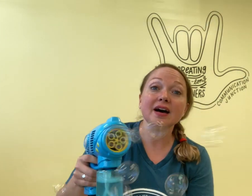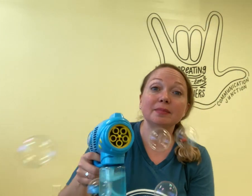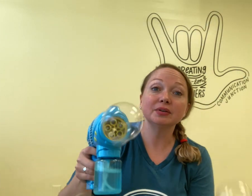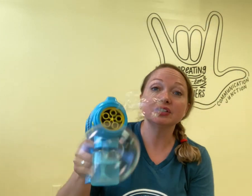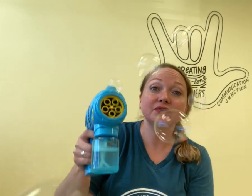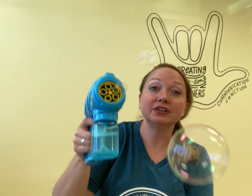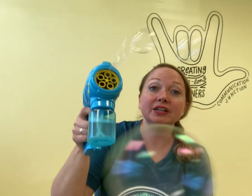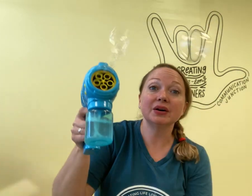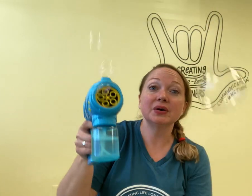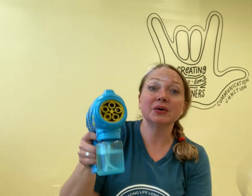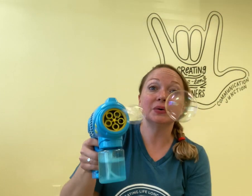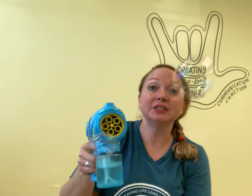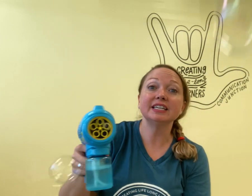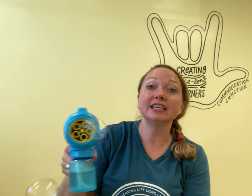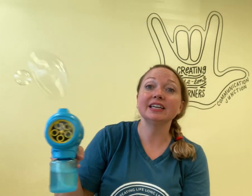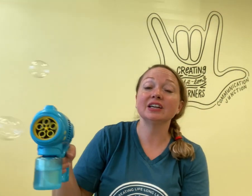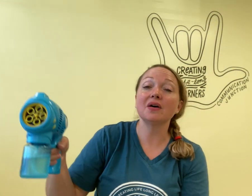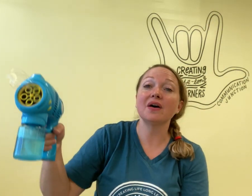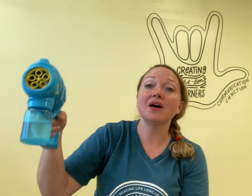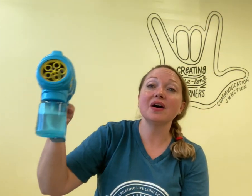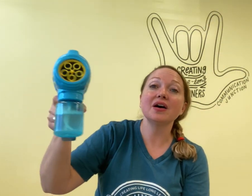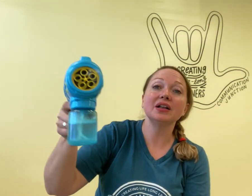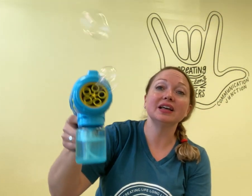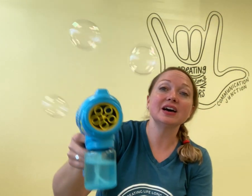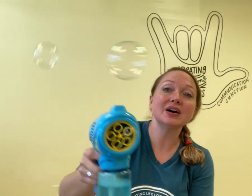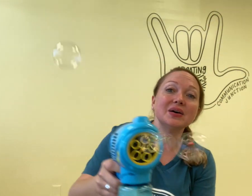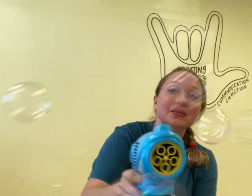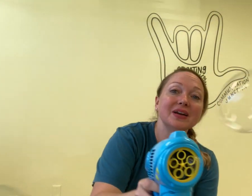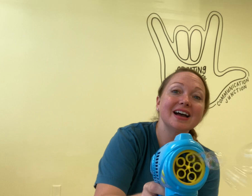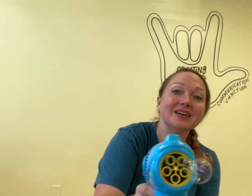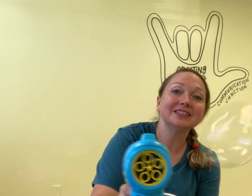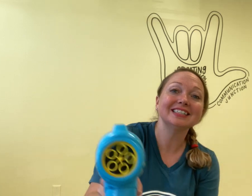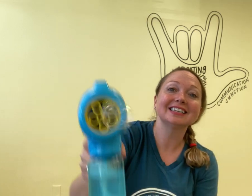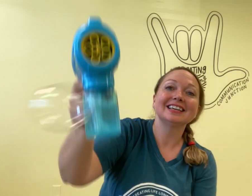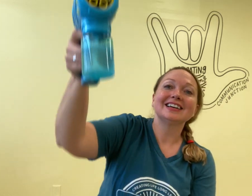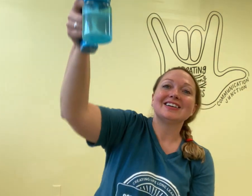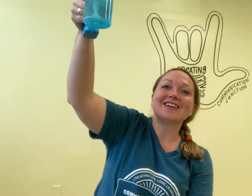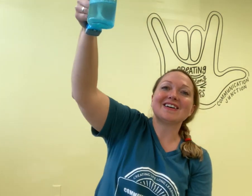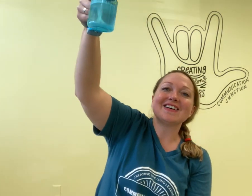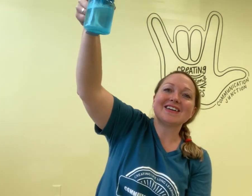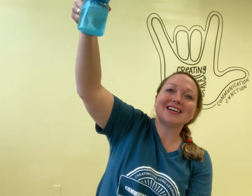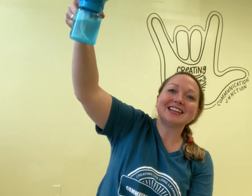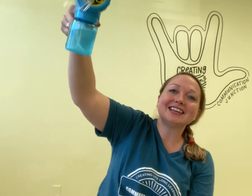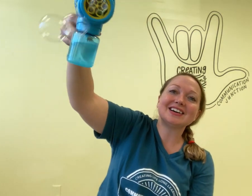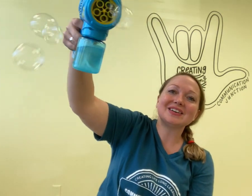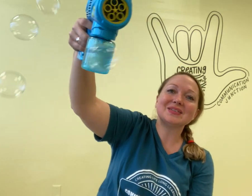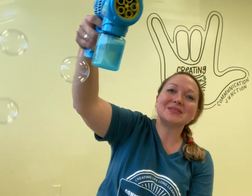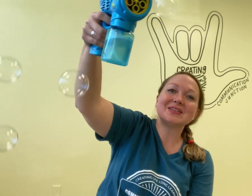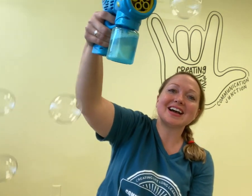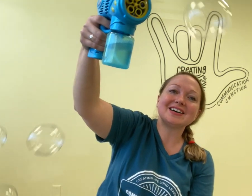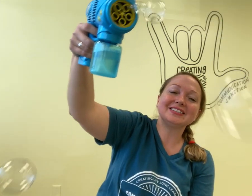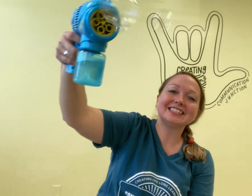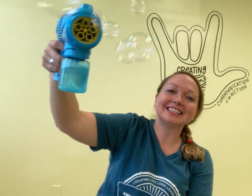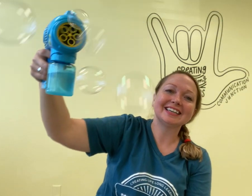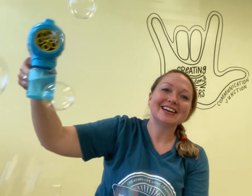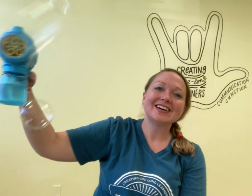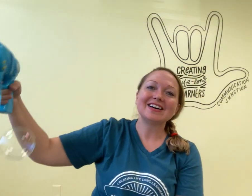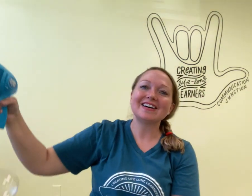Bubbles floating all around, all around,